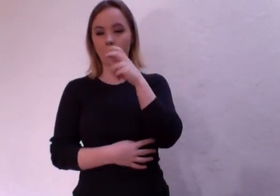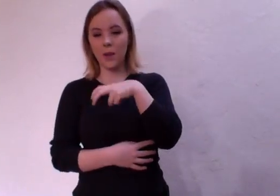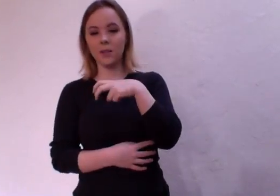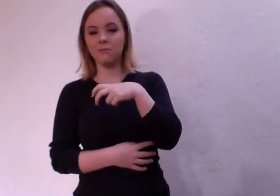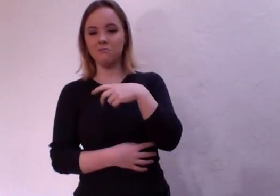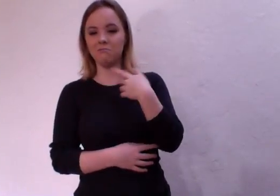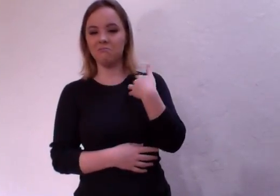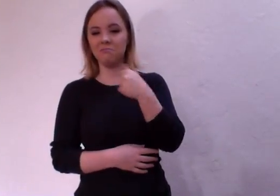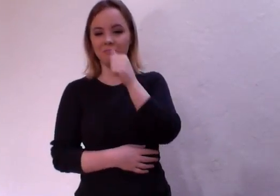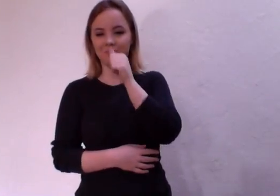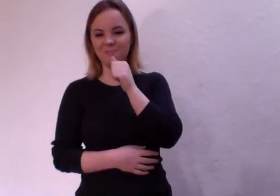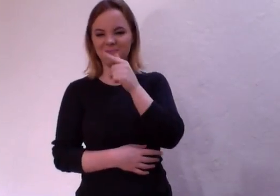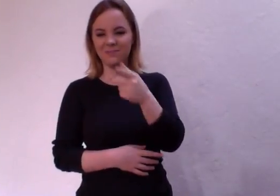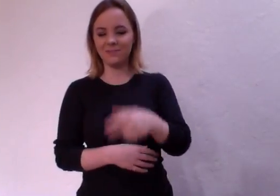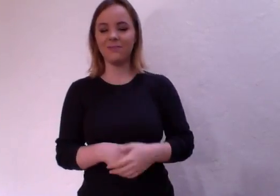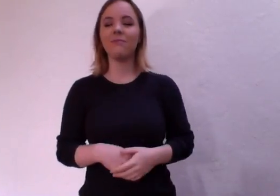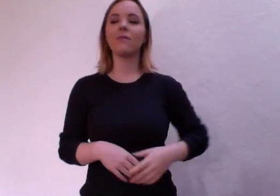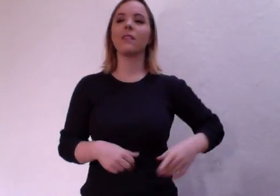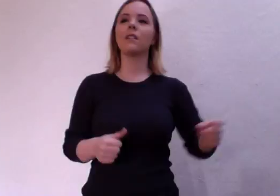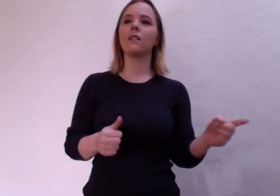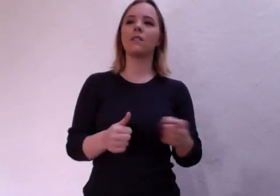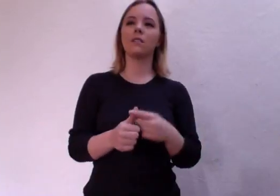I look back, the first thing that I saw is a big opportunity.